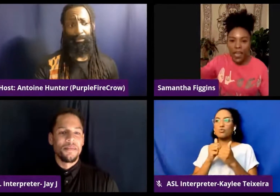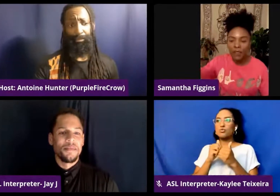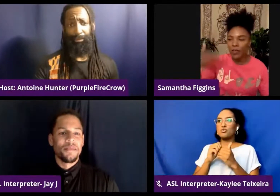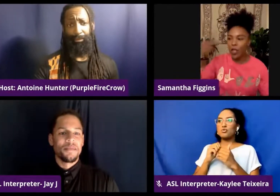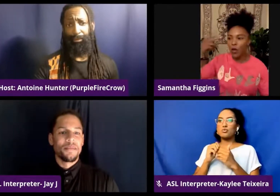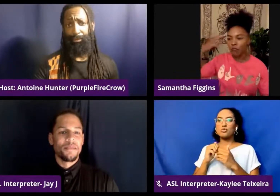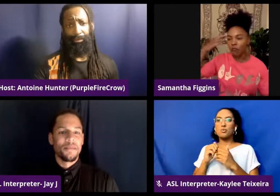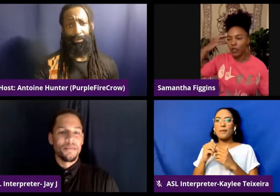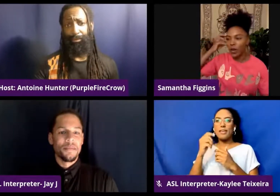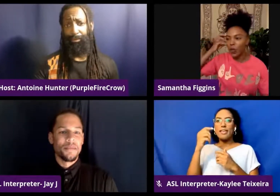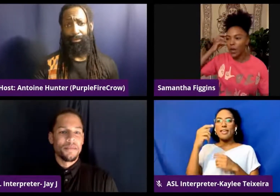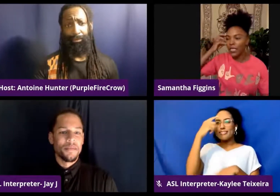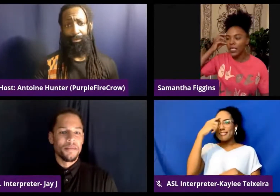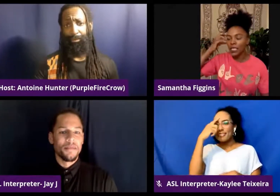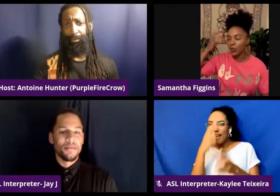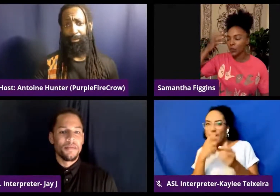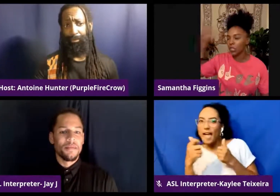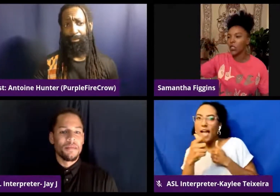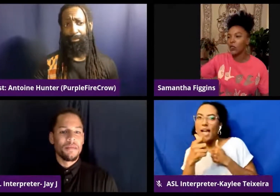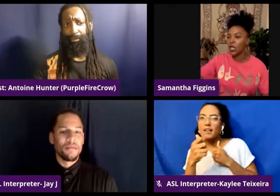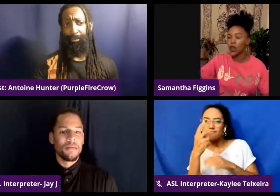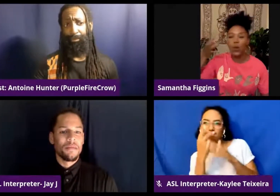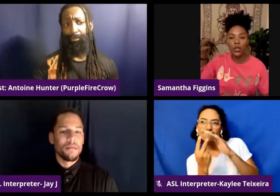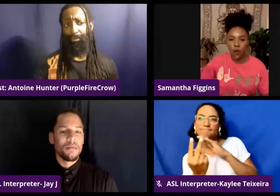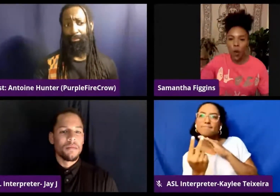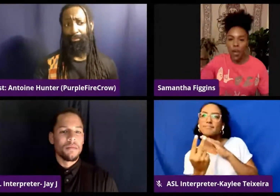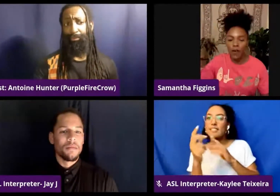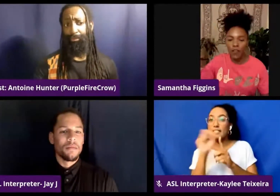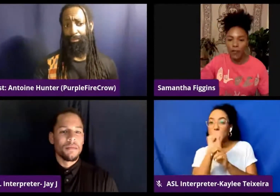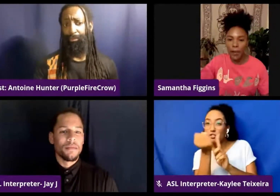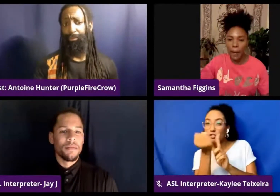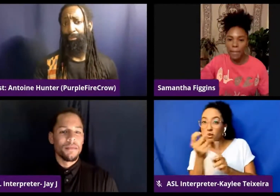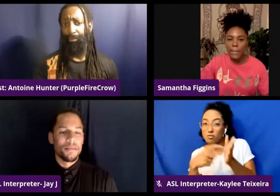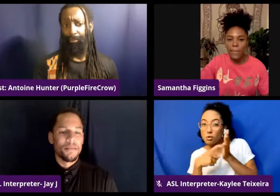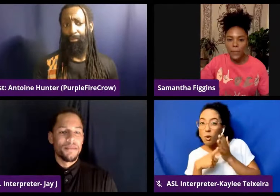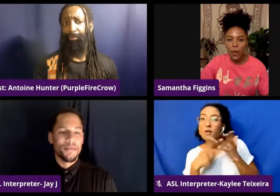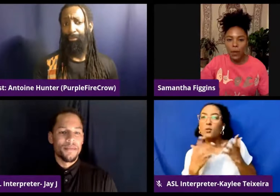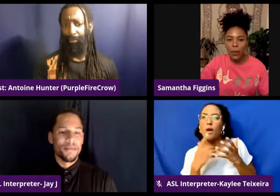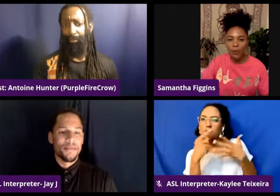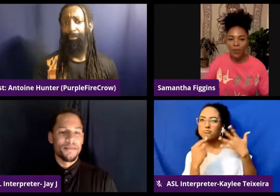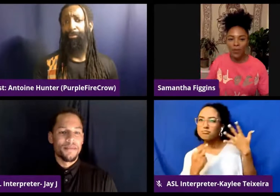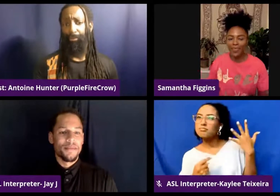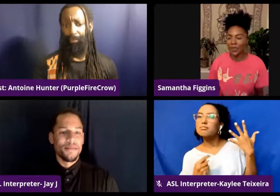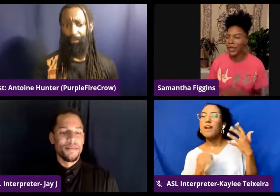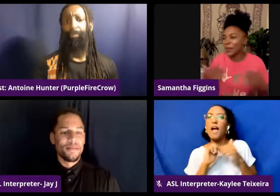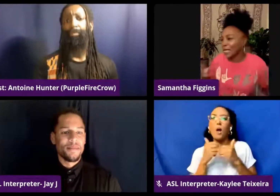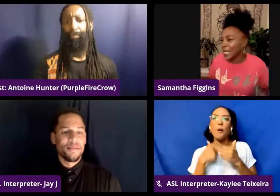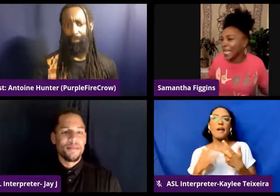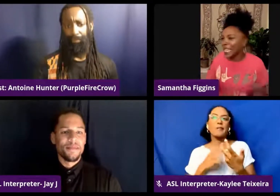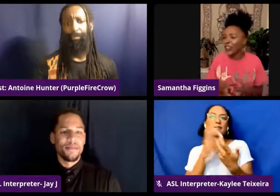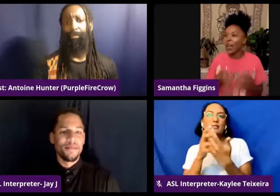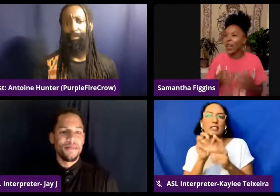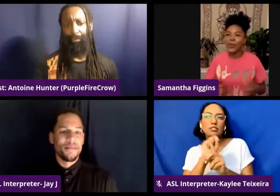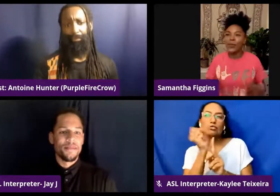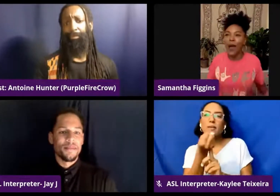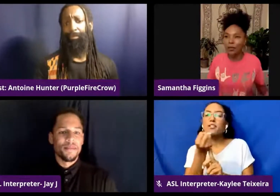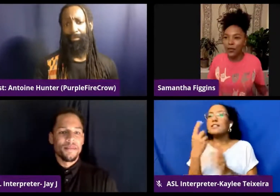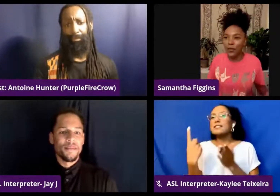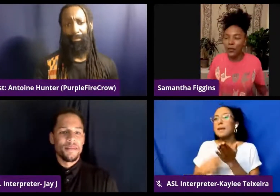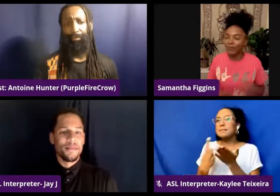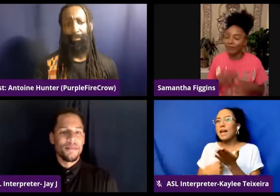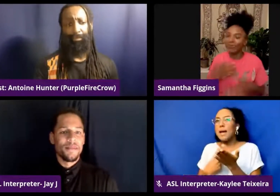think ahead of like, okay, what is this situation going to require of me? Sometimes it's like trying